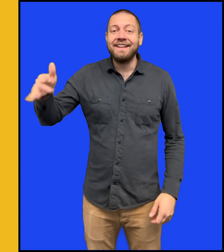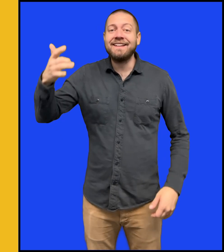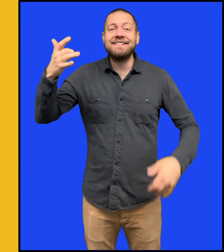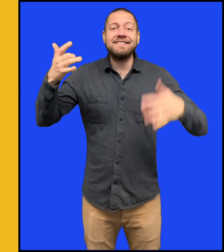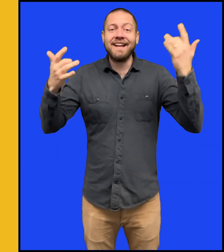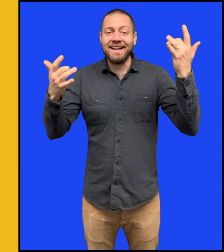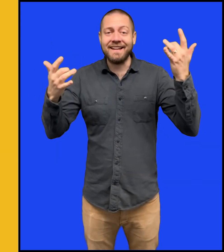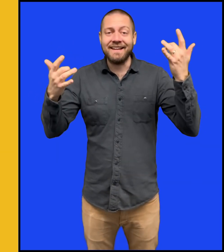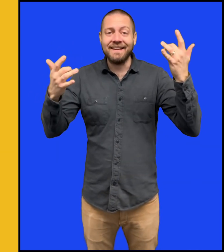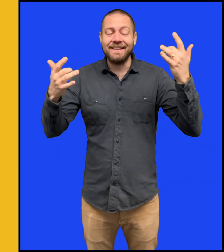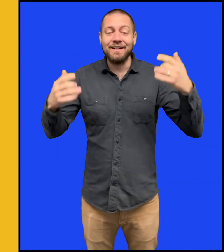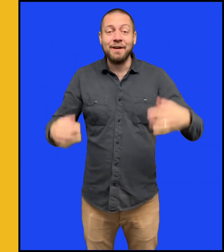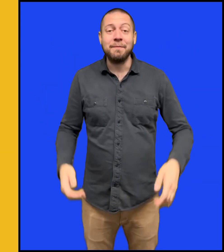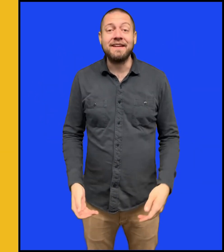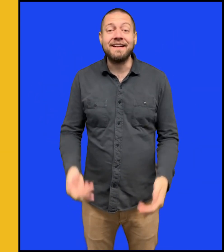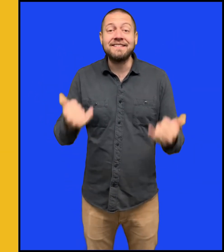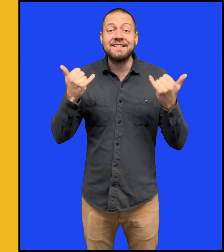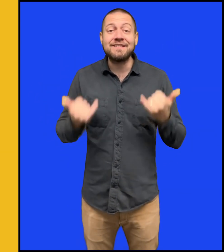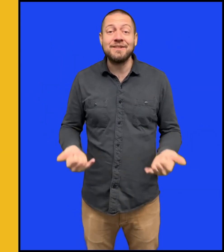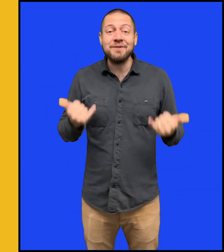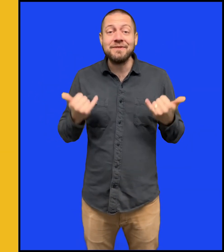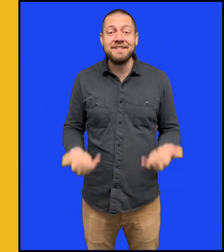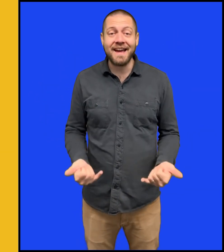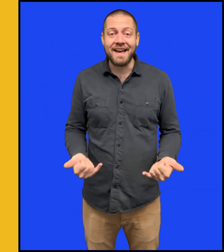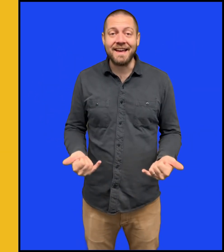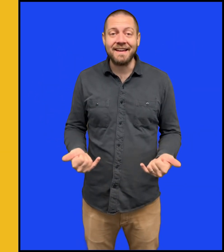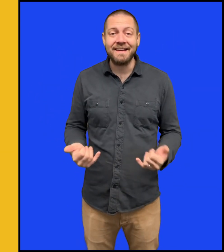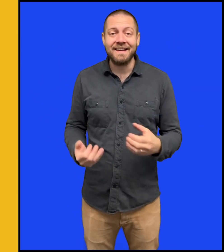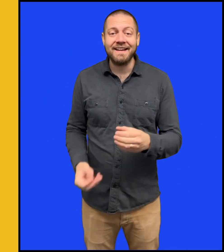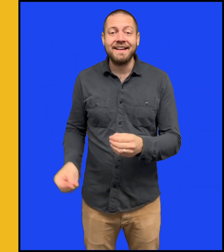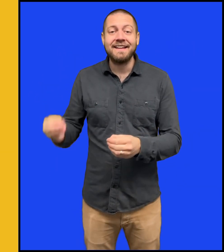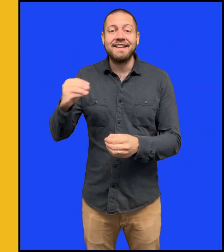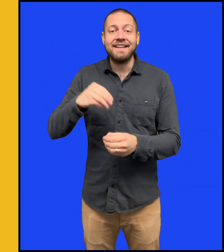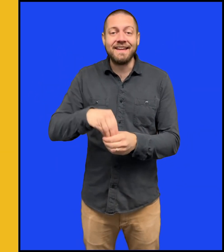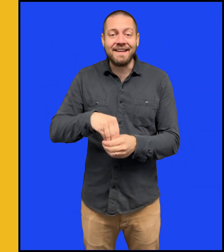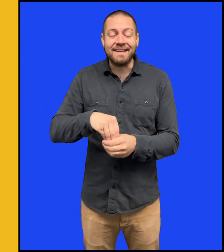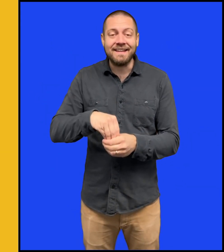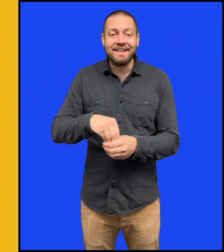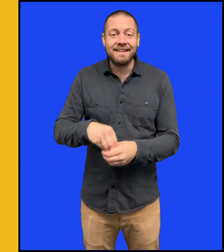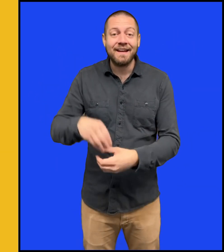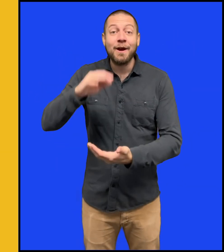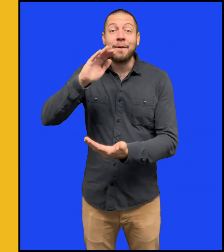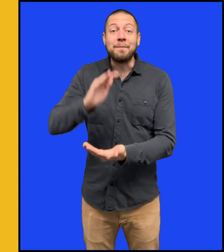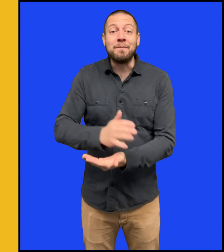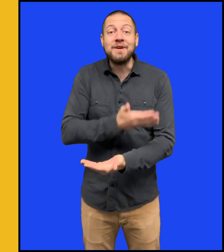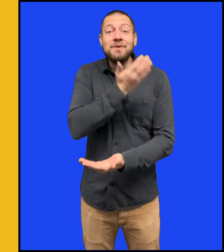really excited because today in